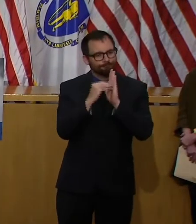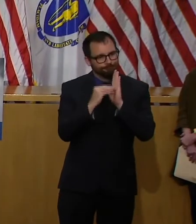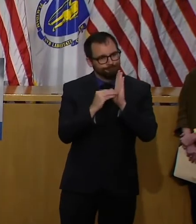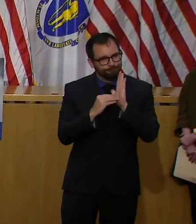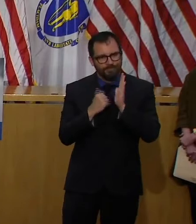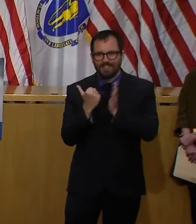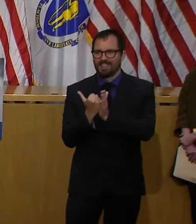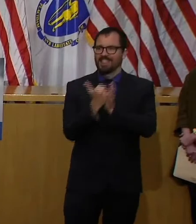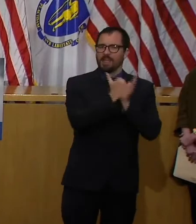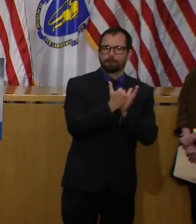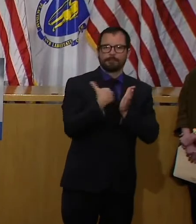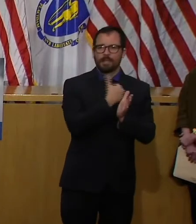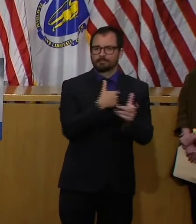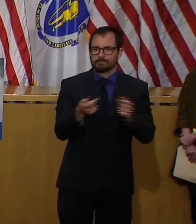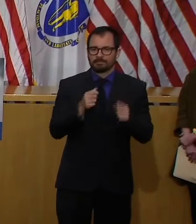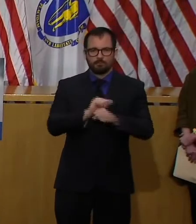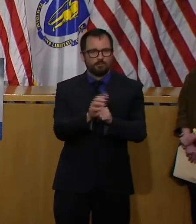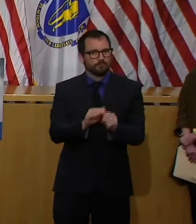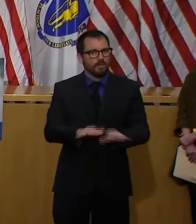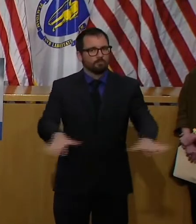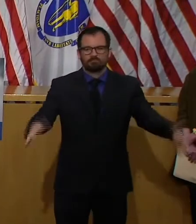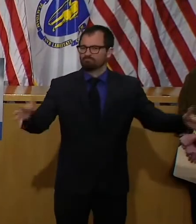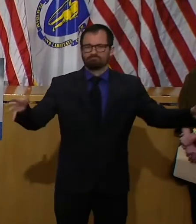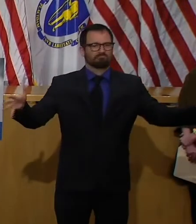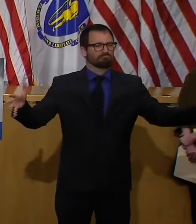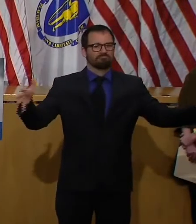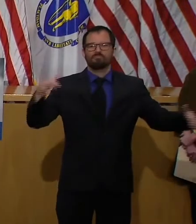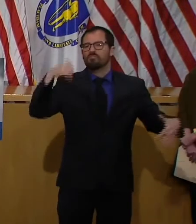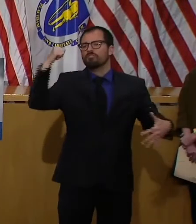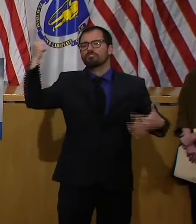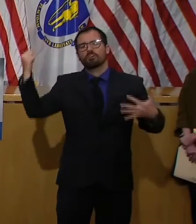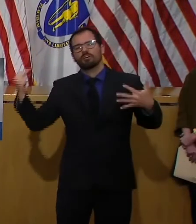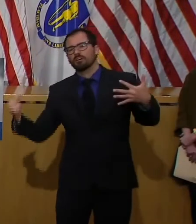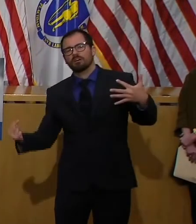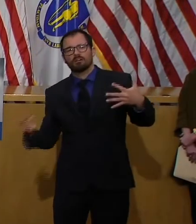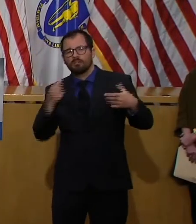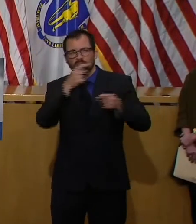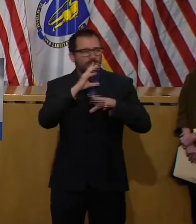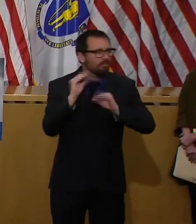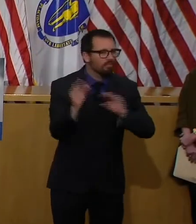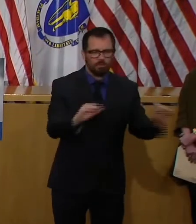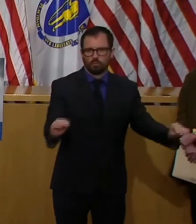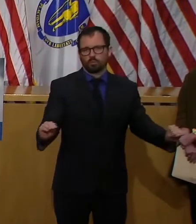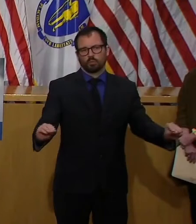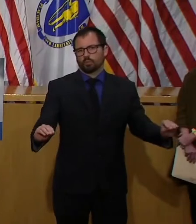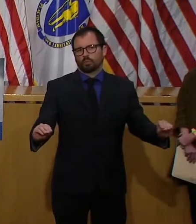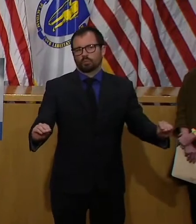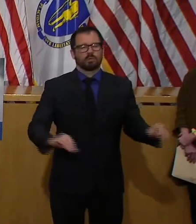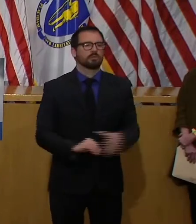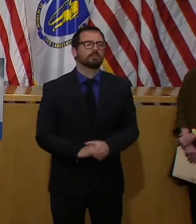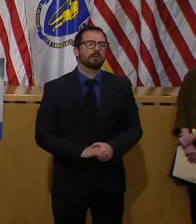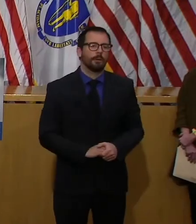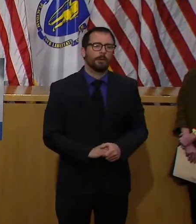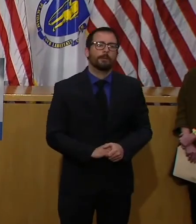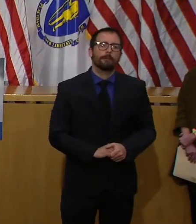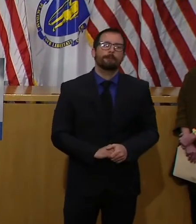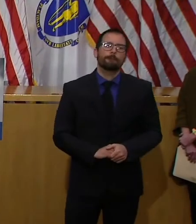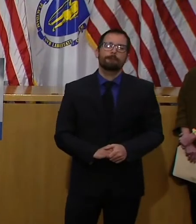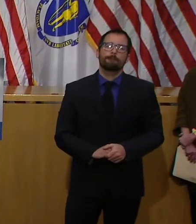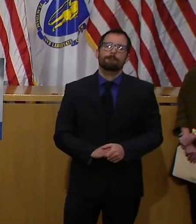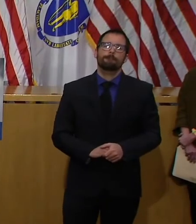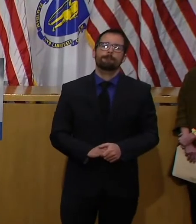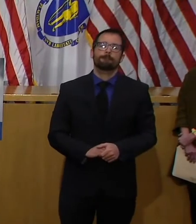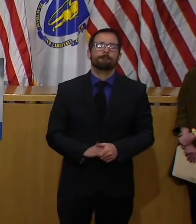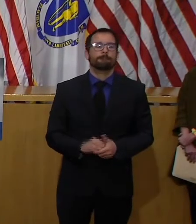The folks reaching out to you will may be sharing with you for the first time that your test result is positive, that you, in fact, do